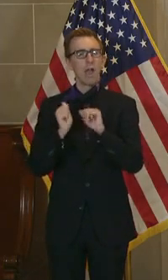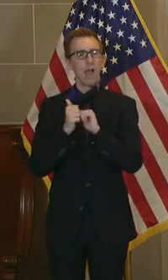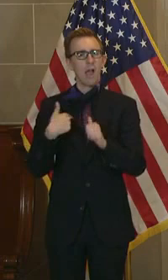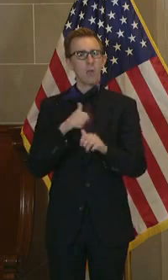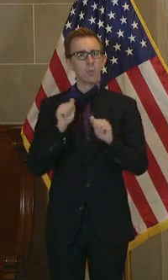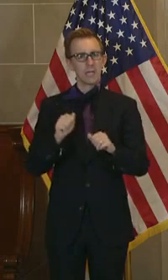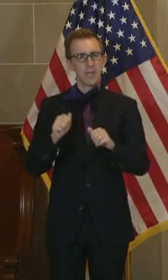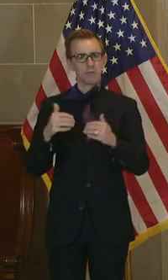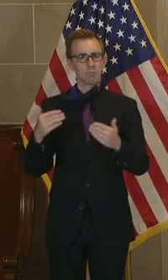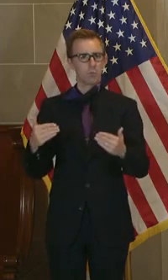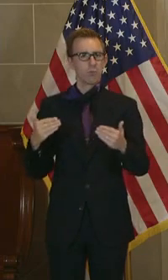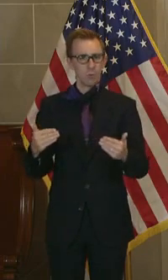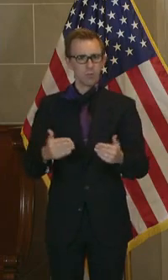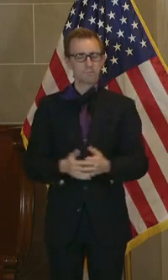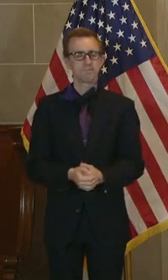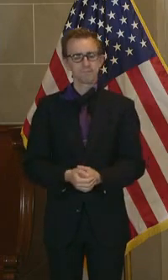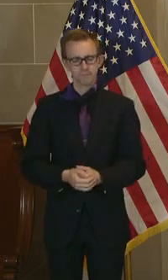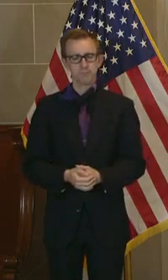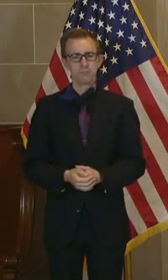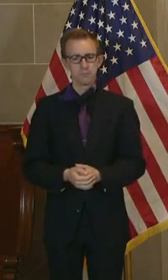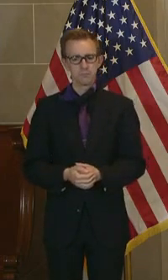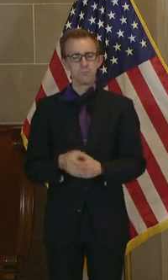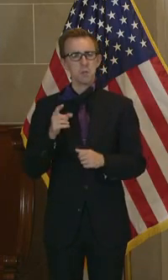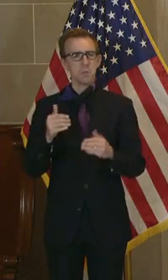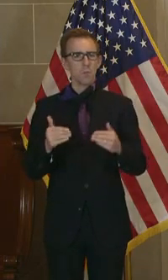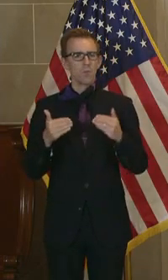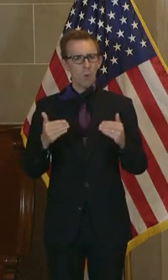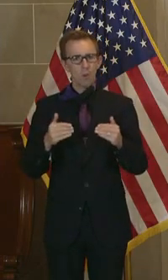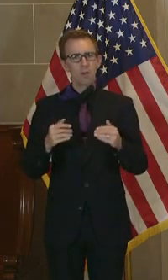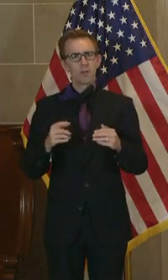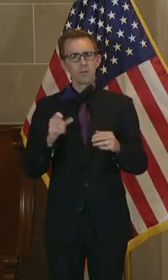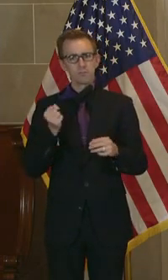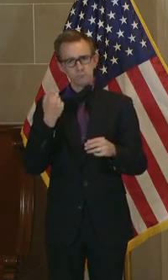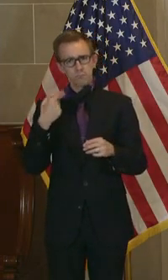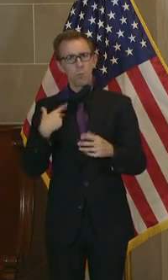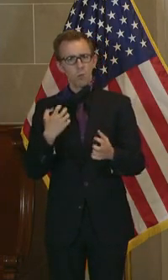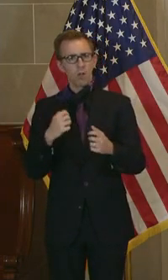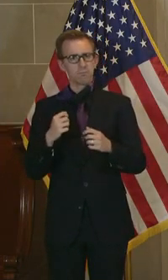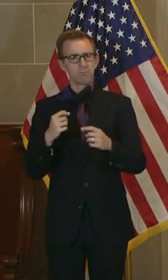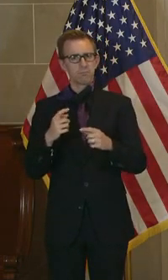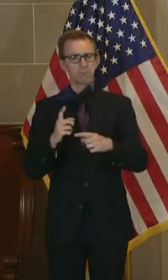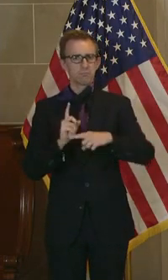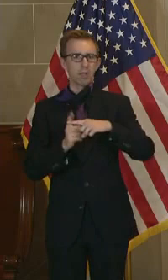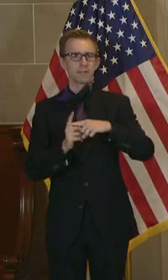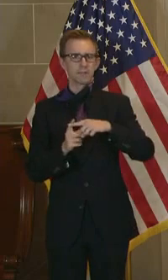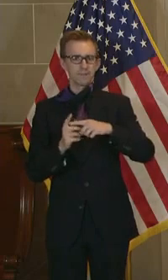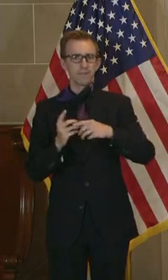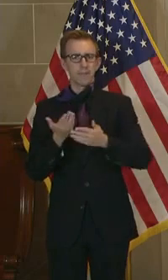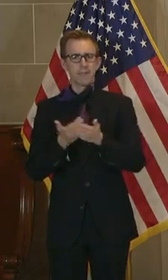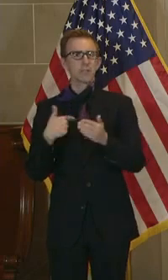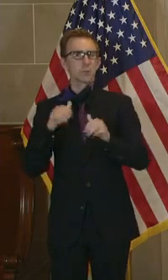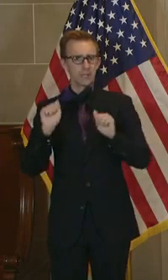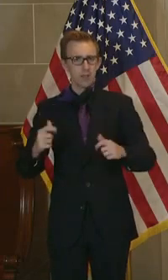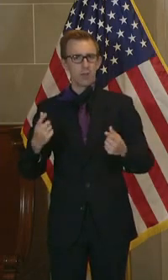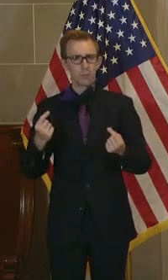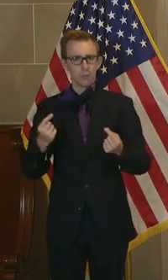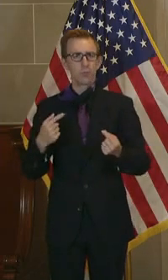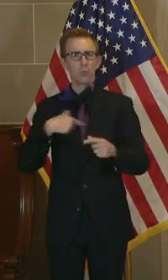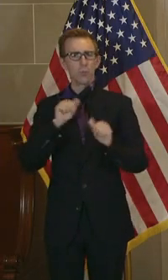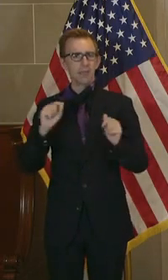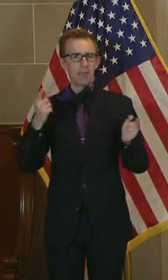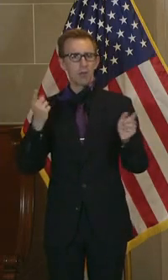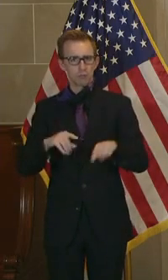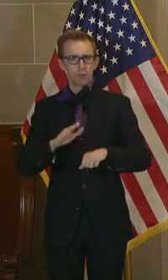forward. Again, and moving forward where we can be constructive, where we can get some things done that need to be done that we can agree